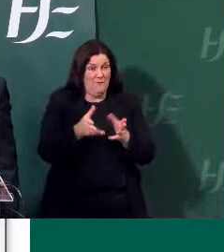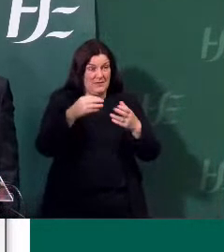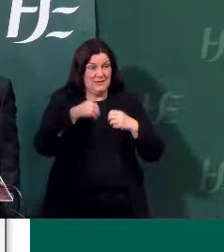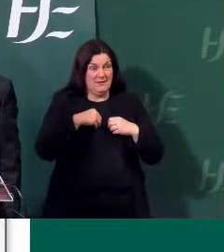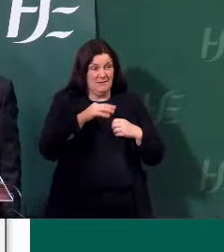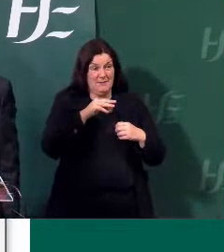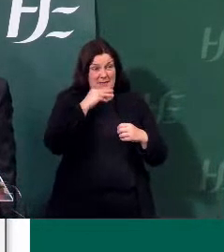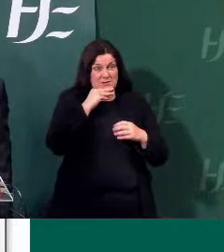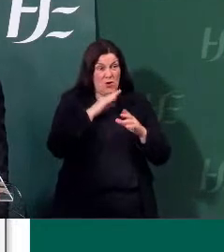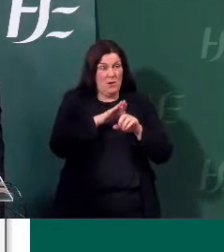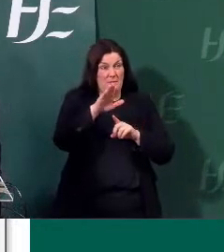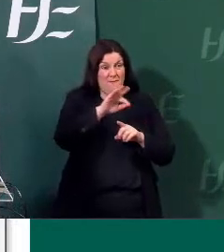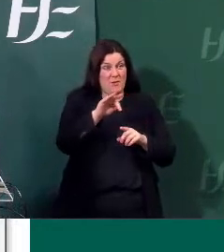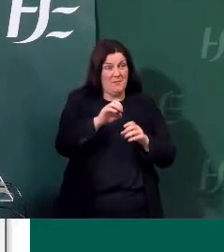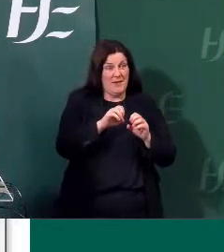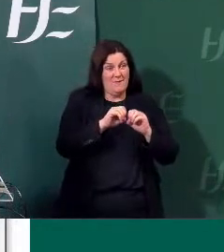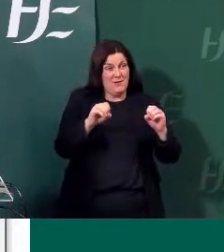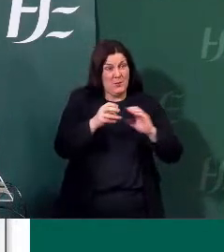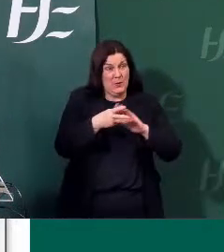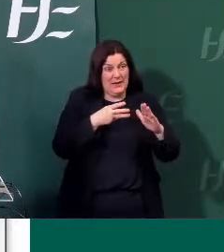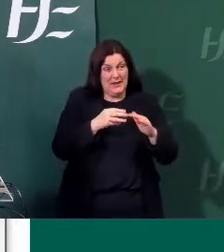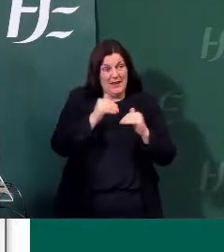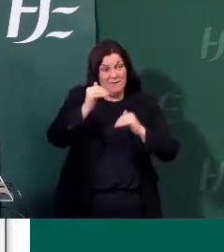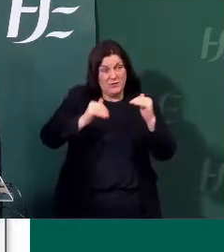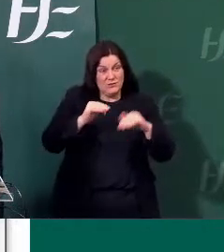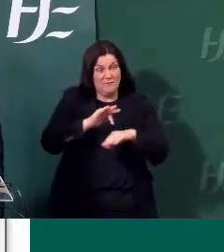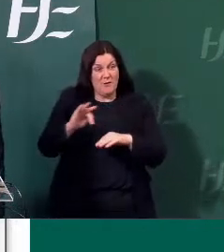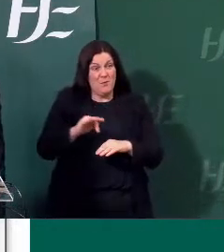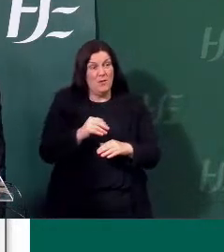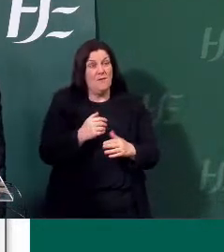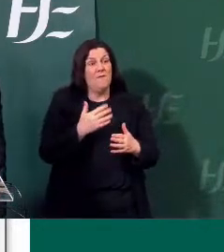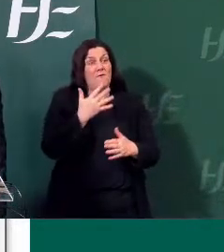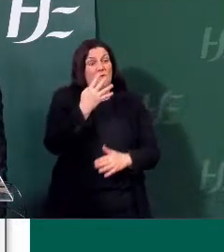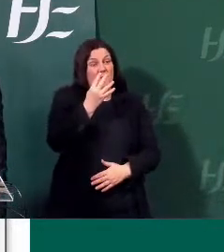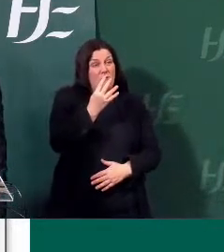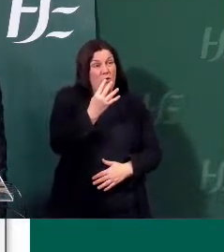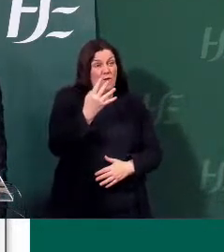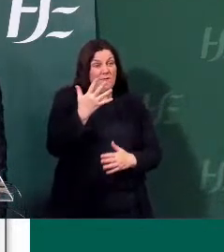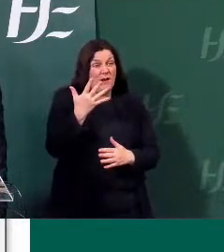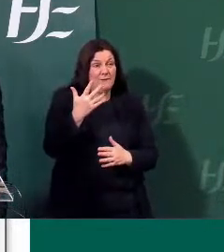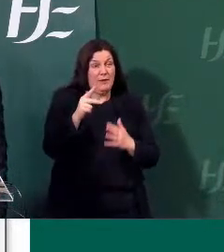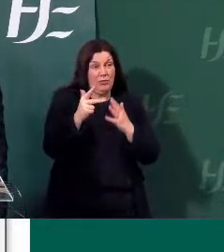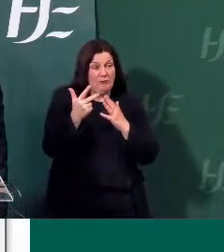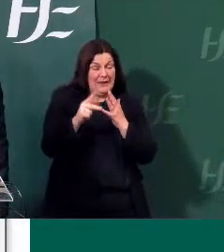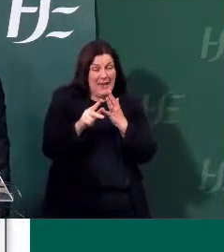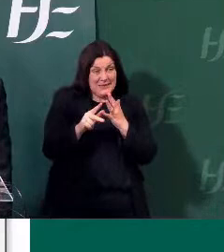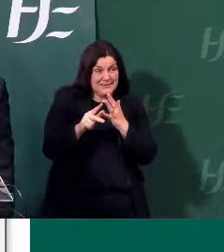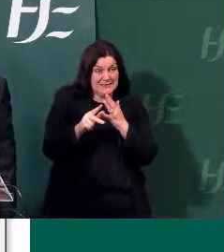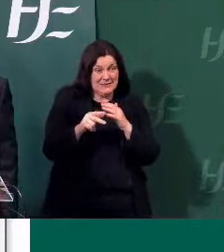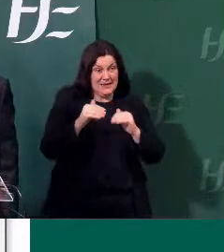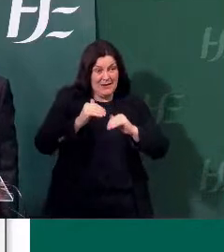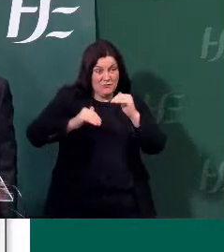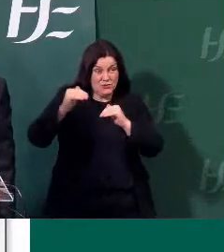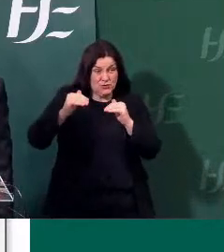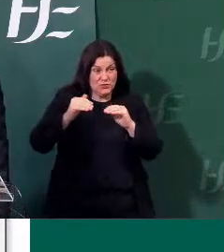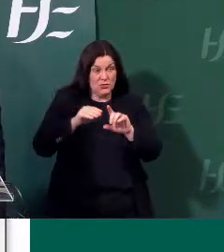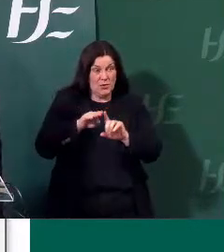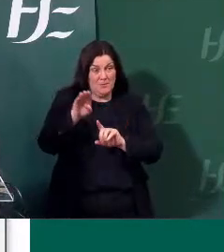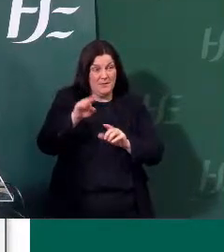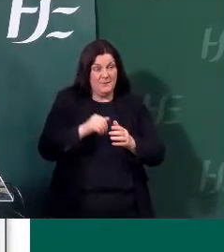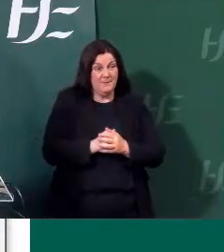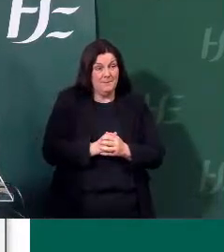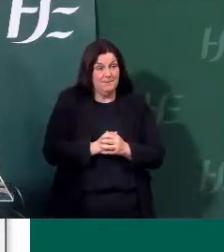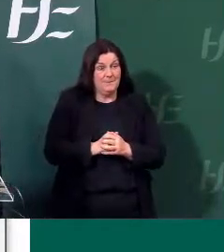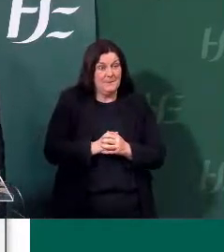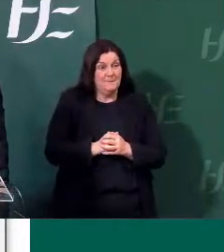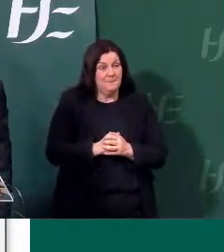weekly average at the start of September of 1493 to 4538. And as I said, hospitals were